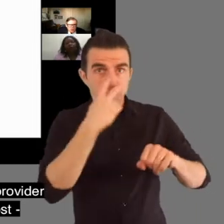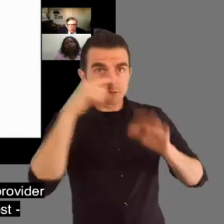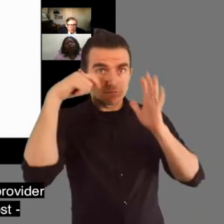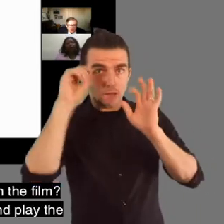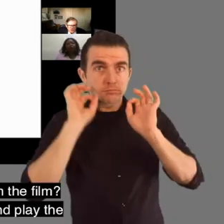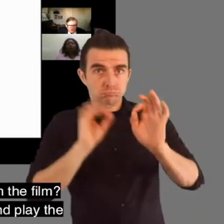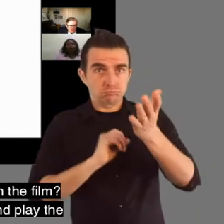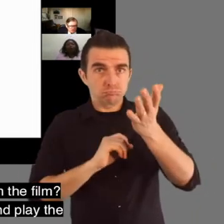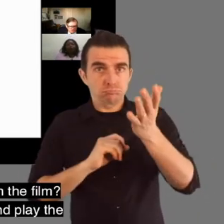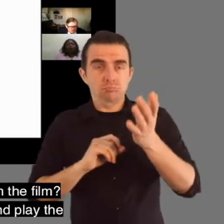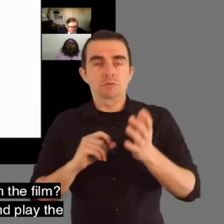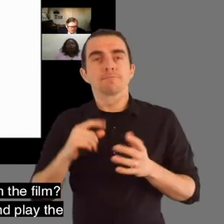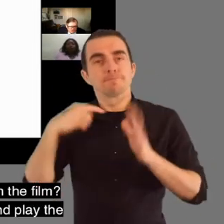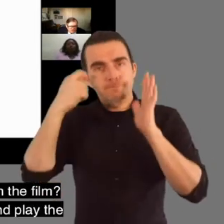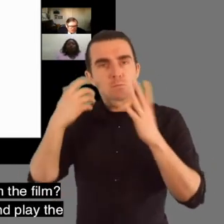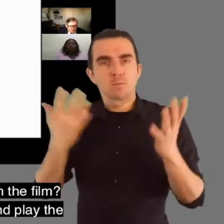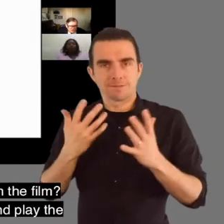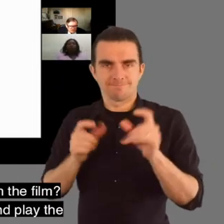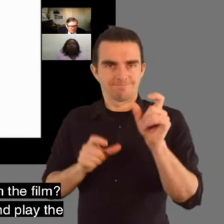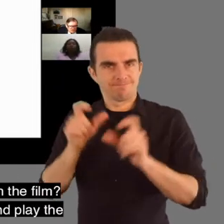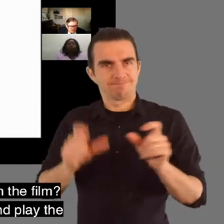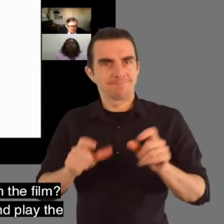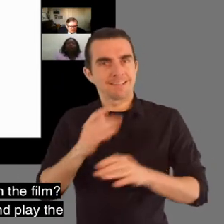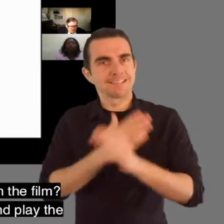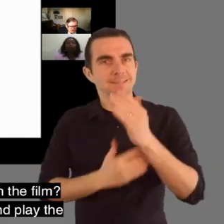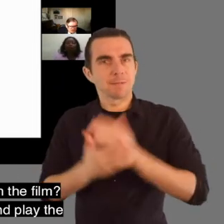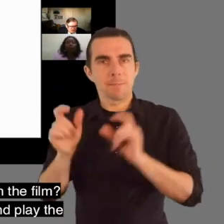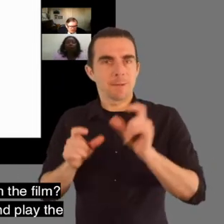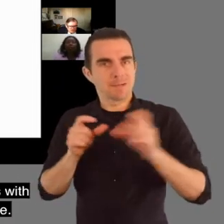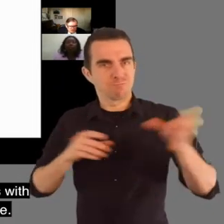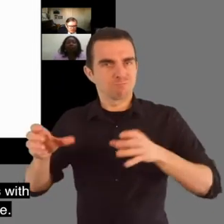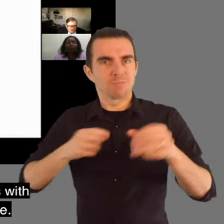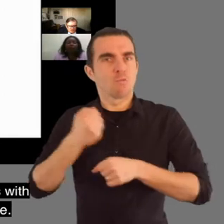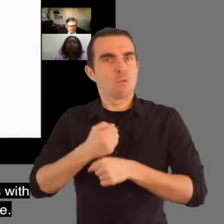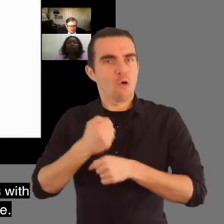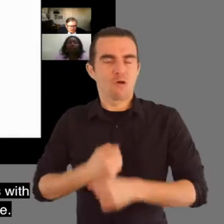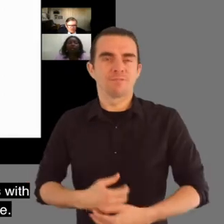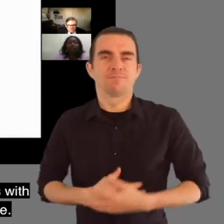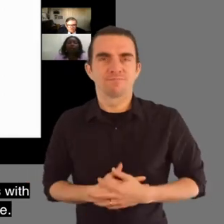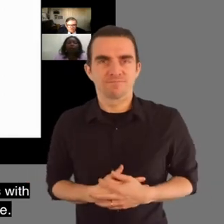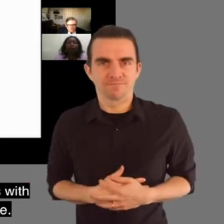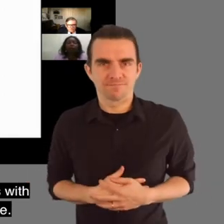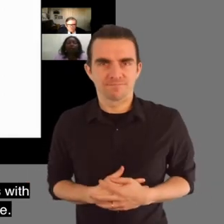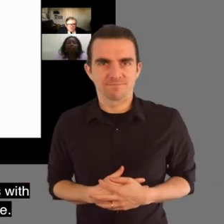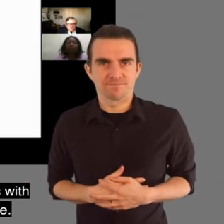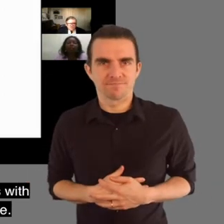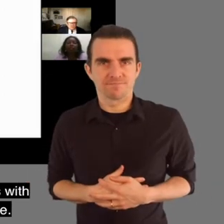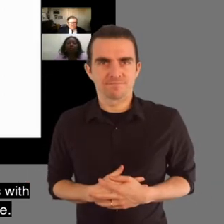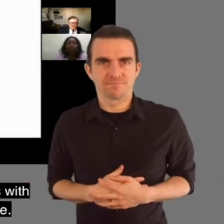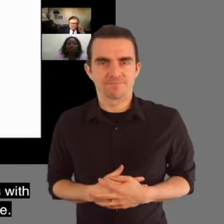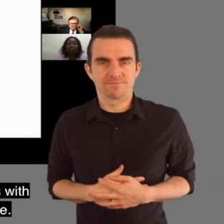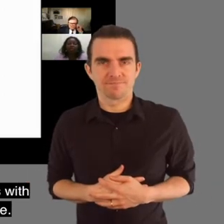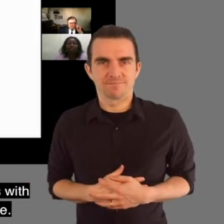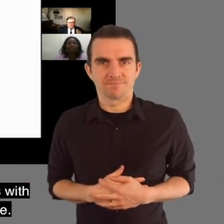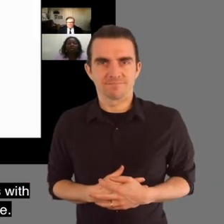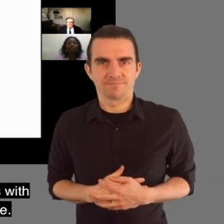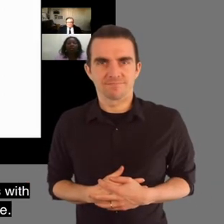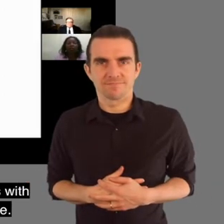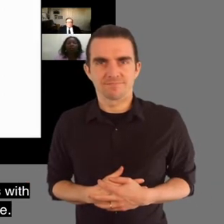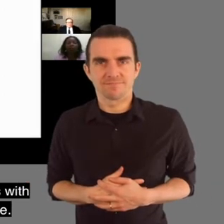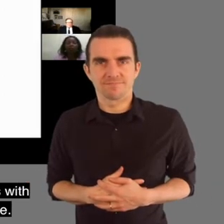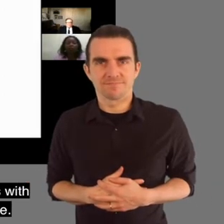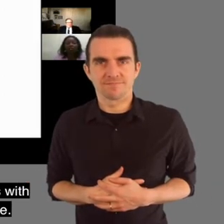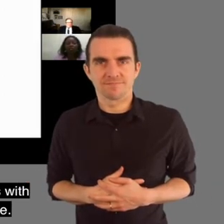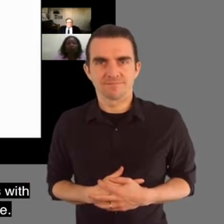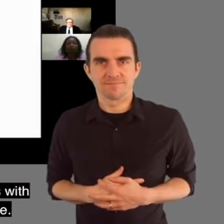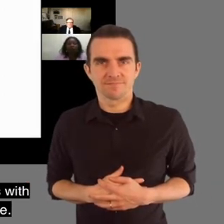Should we go ahead with the film? So yeah, you can go ahead now and play the film about the employing persons with disabilities at